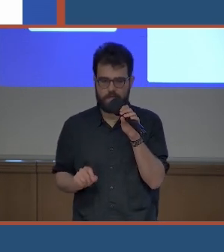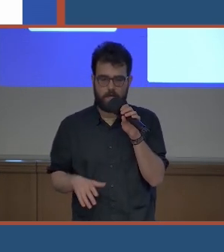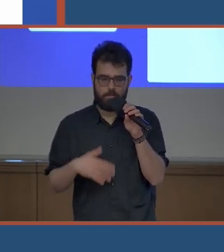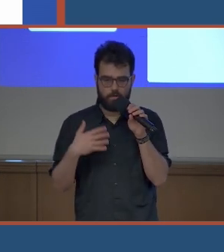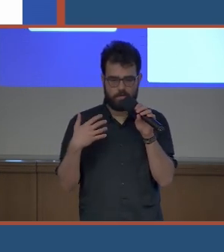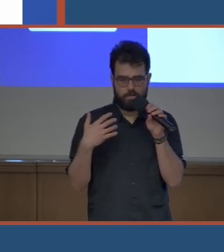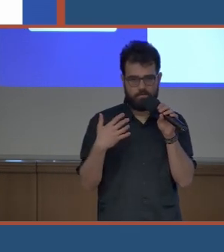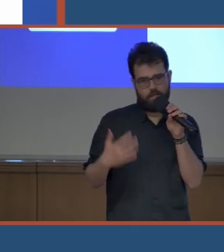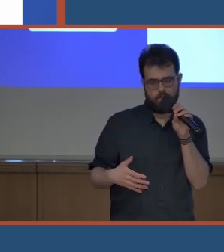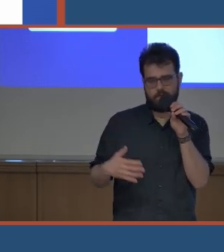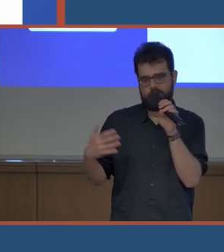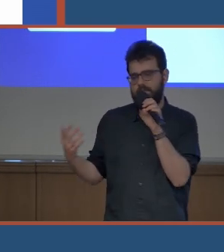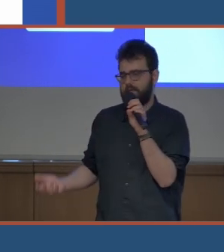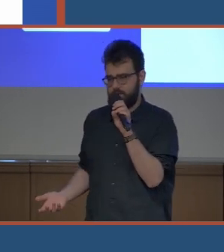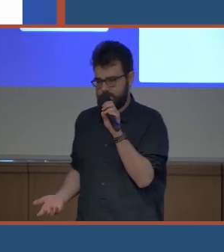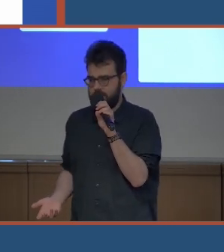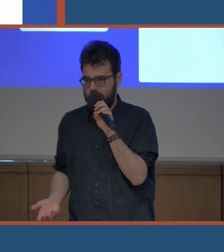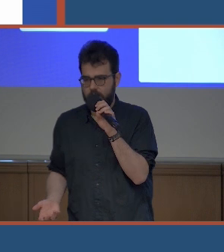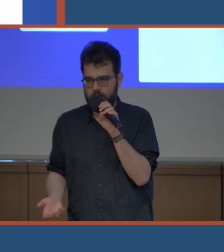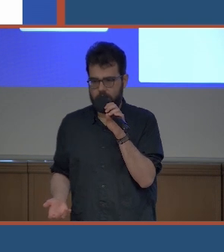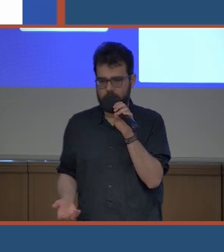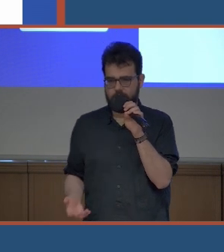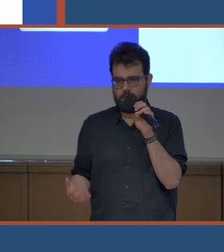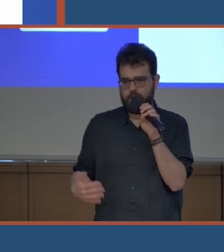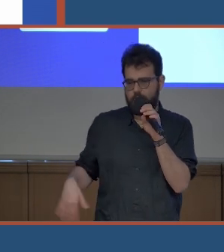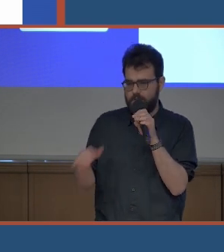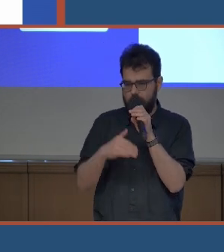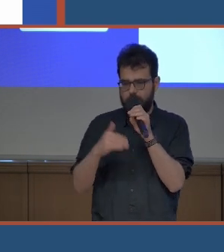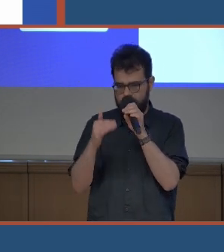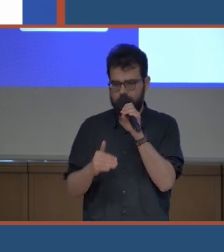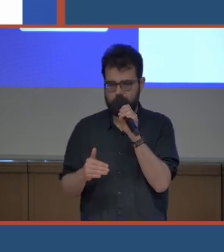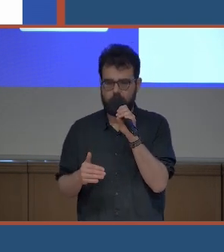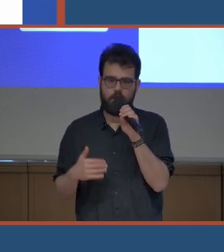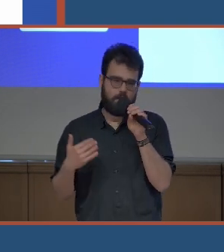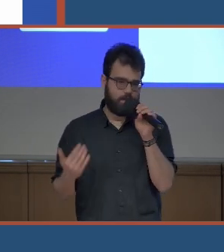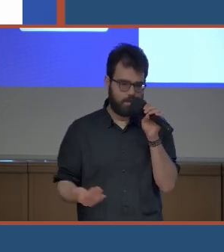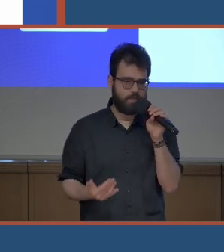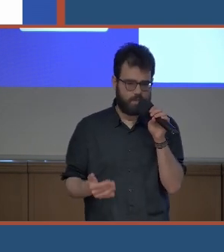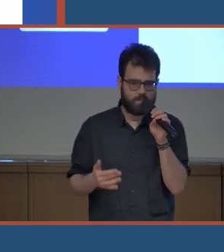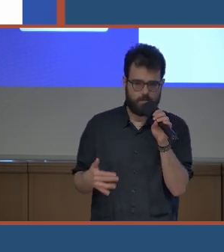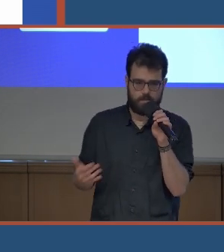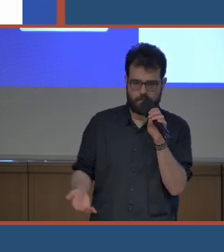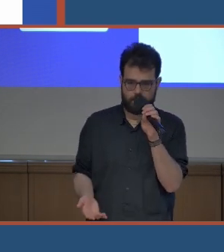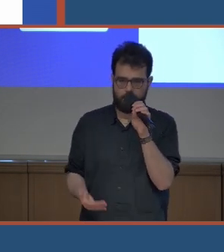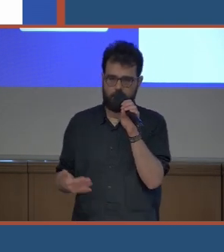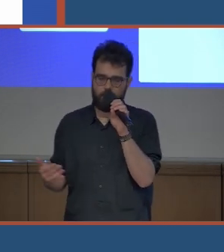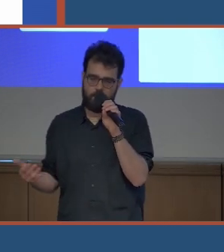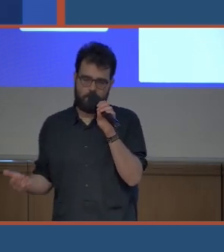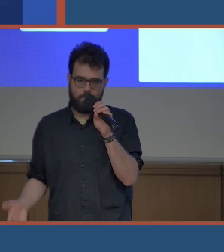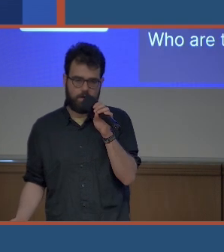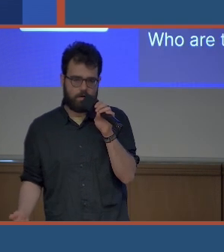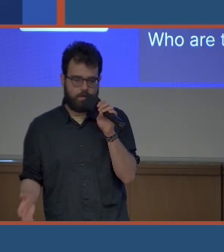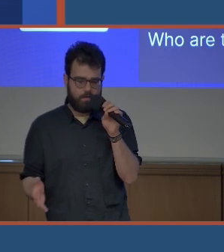because both non-linguistic and linguistic elements are on top of each other. And sometimes it's not very discernible